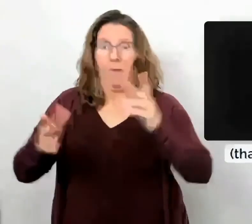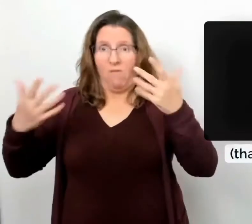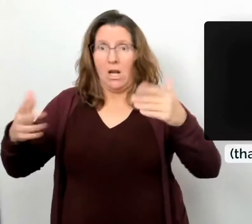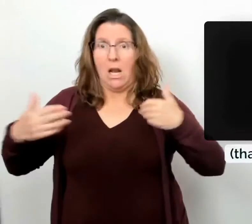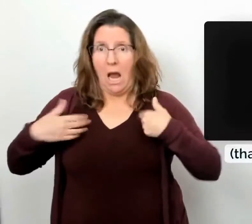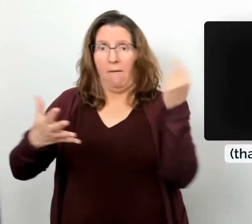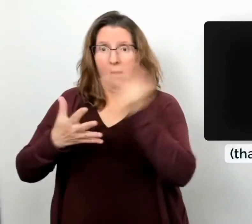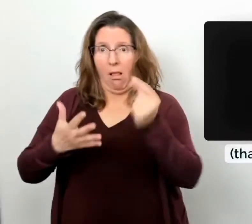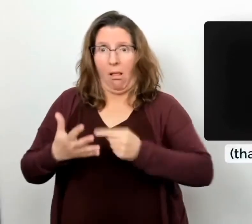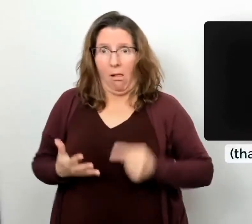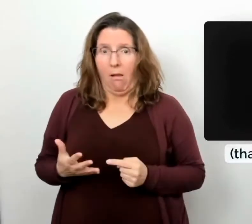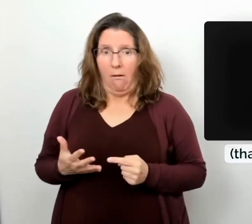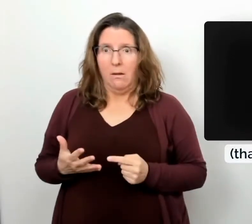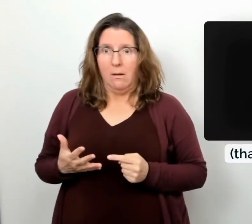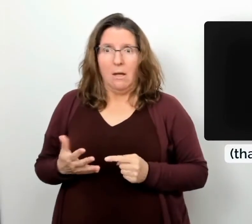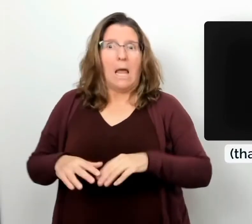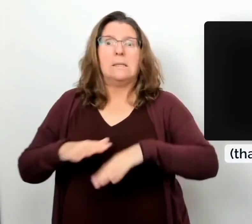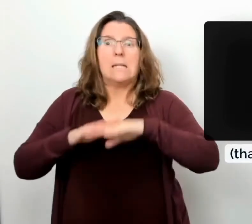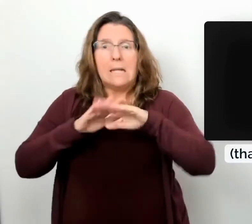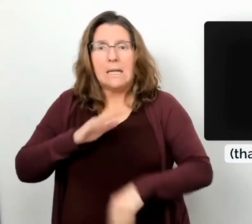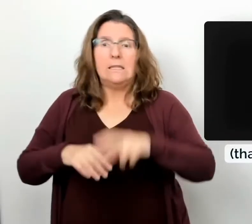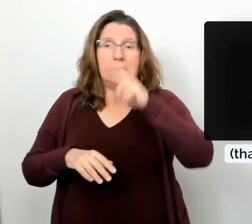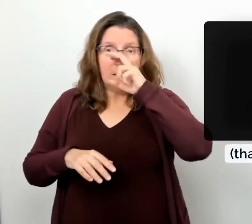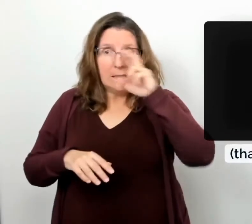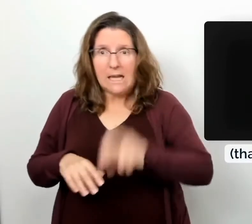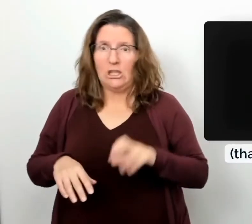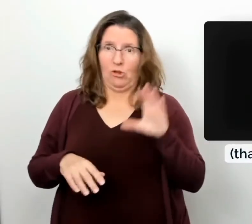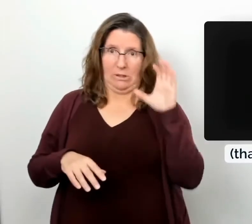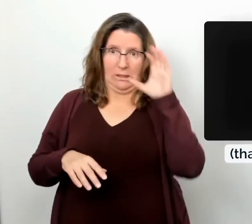Assuming competence is the least dangerous assumption.